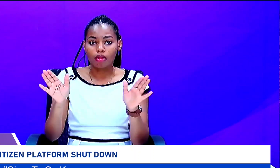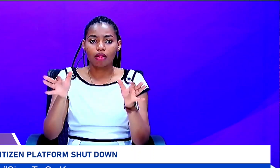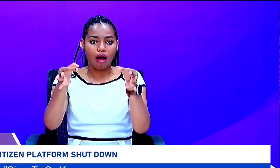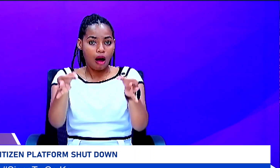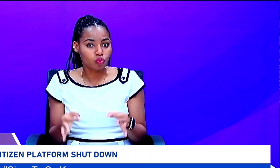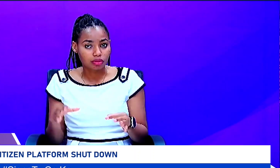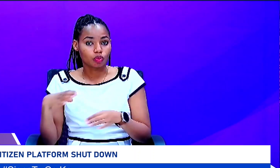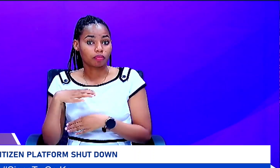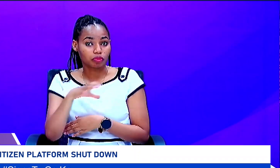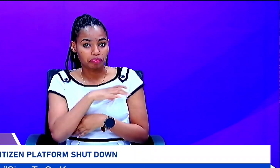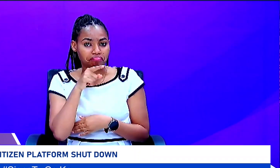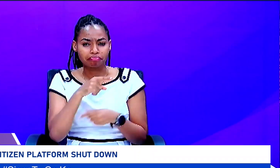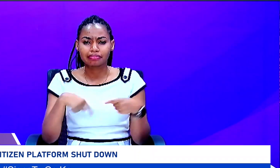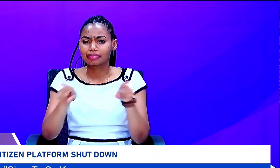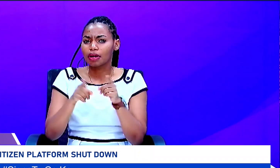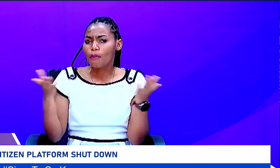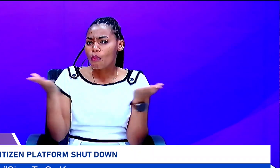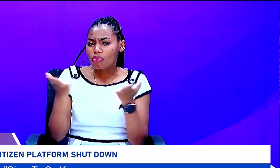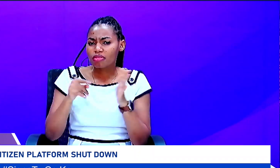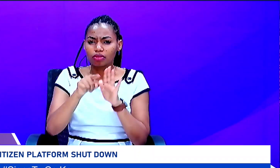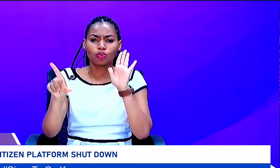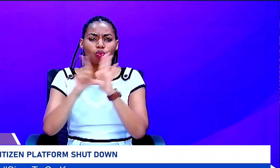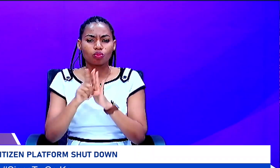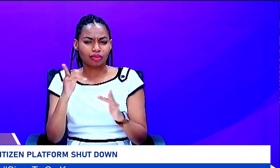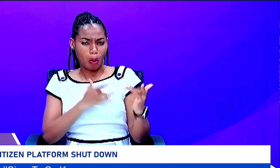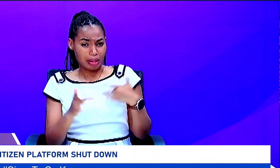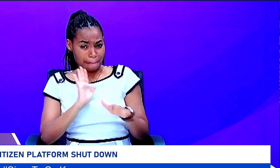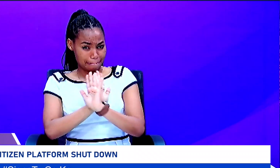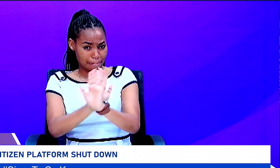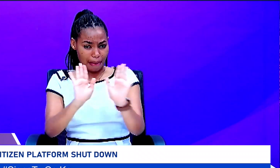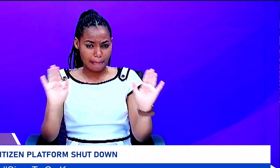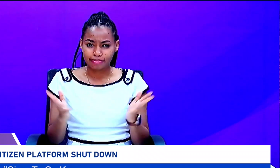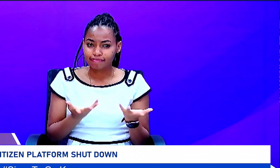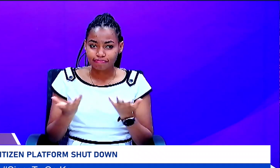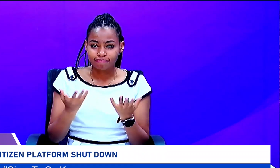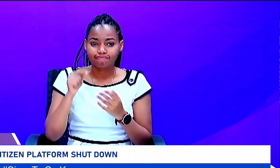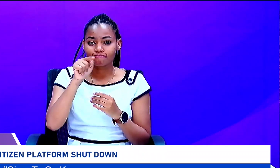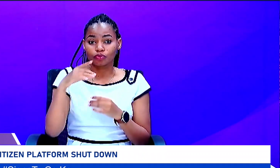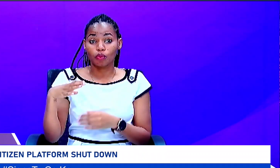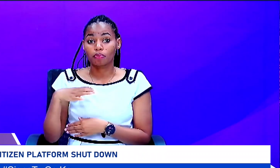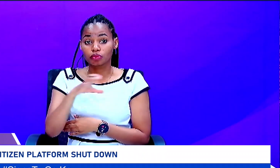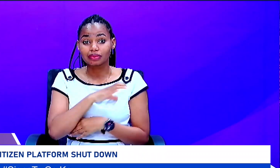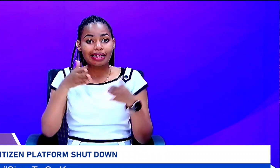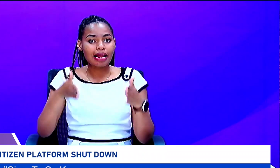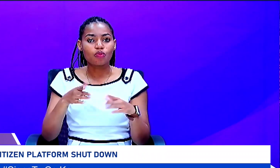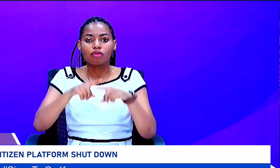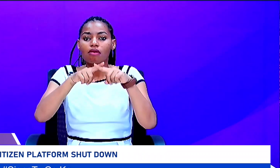Accounts PSC, where lawmakers expressed outrage. The committee is